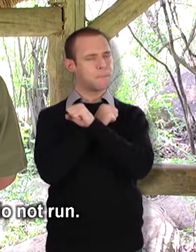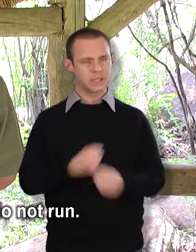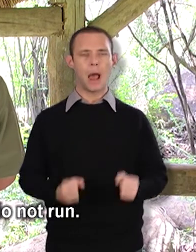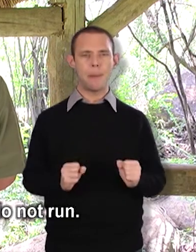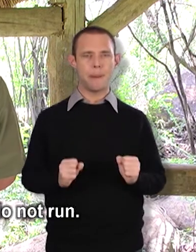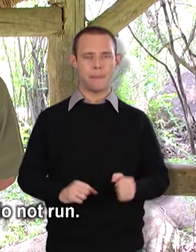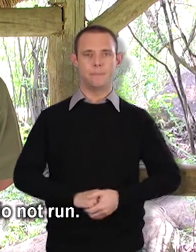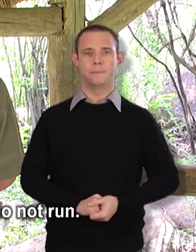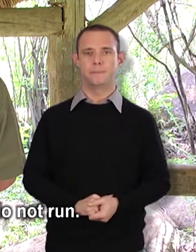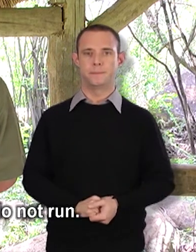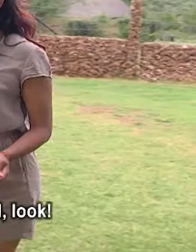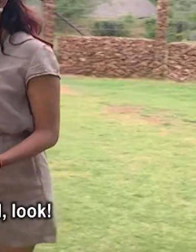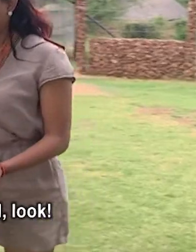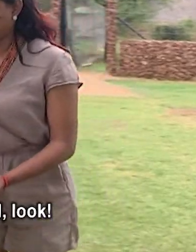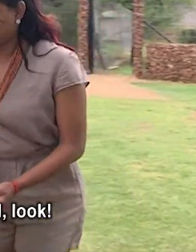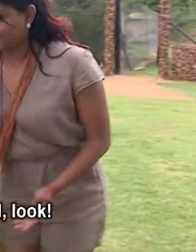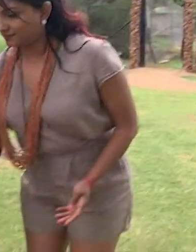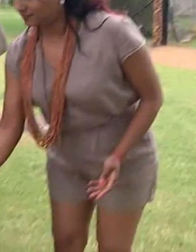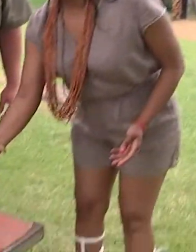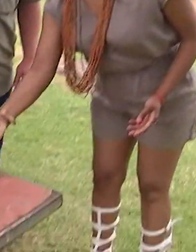please do not run.